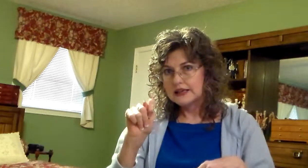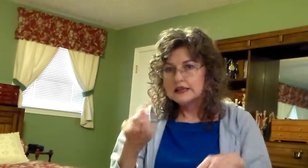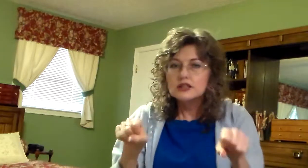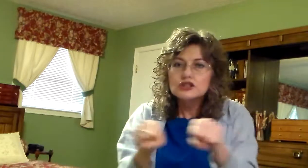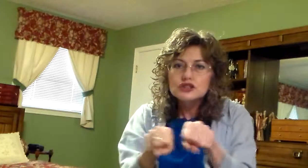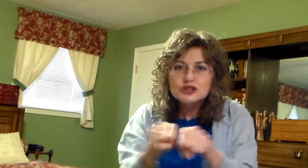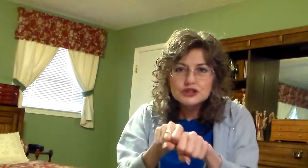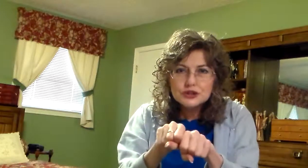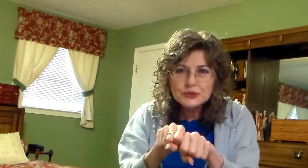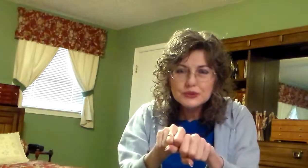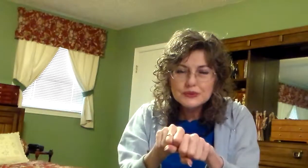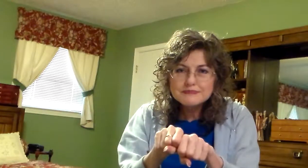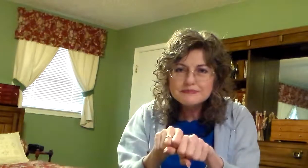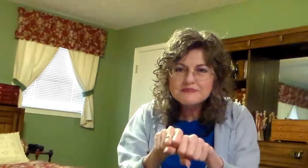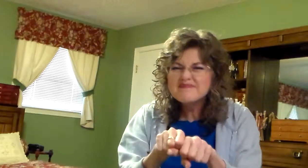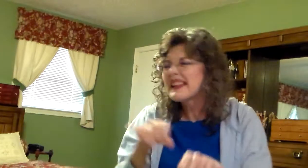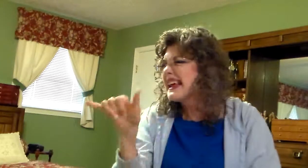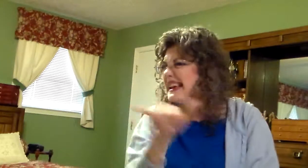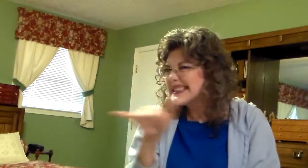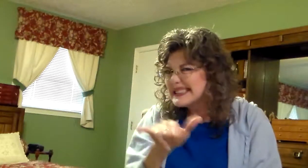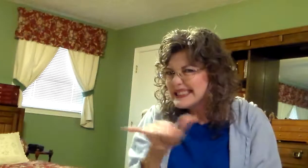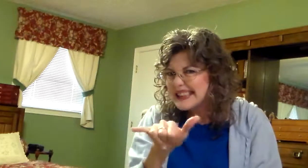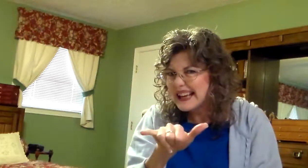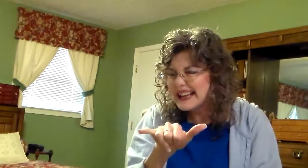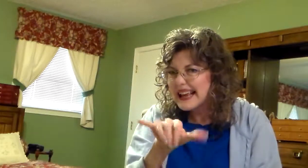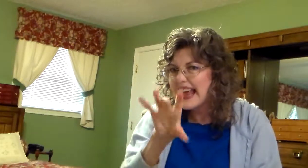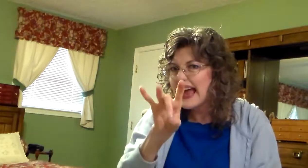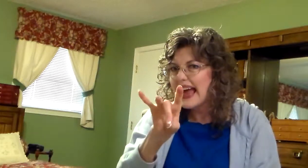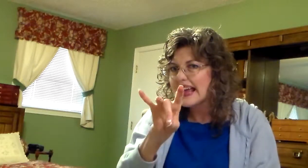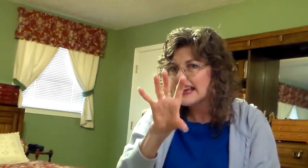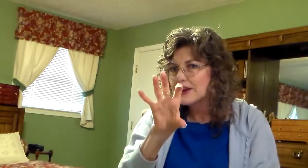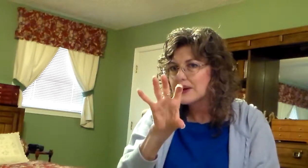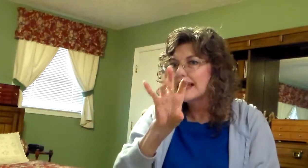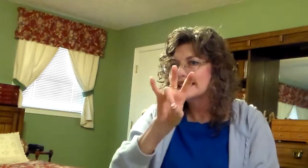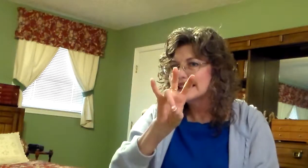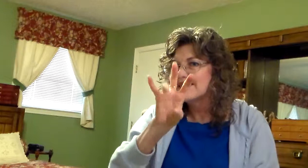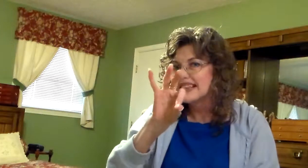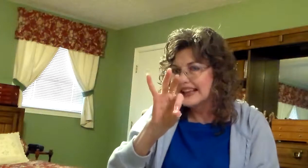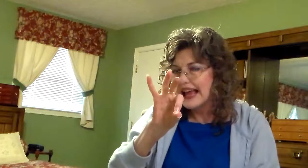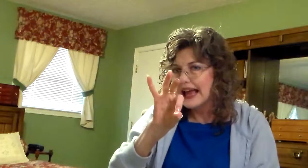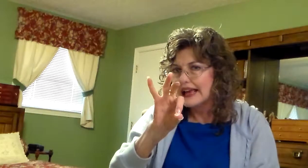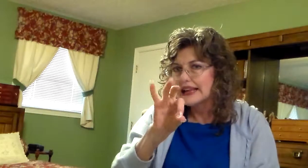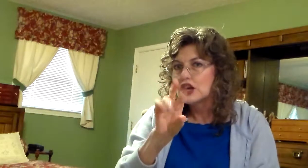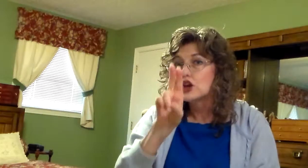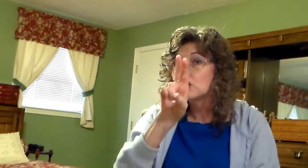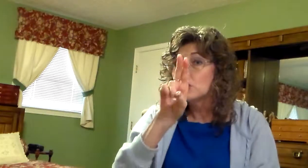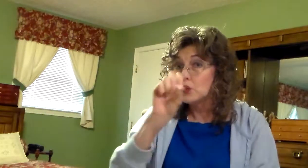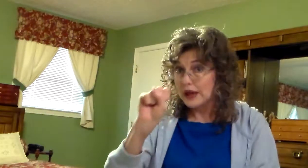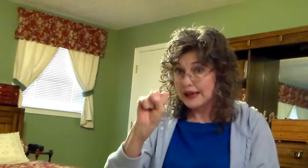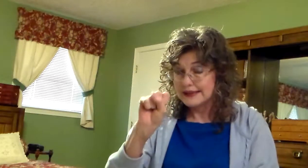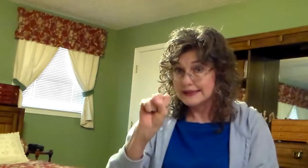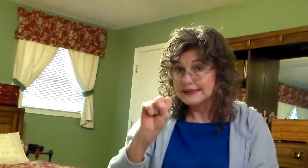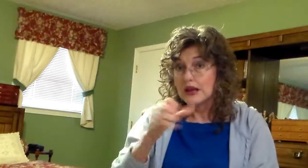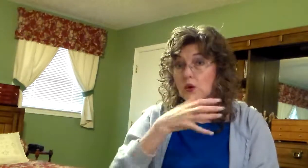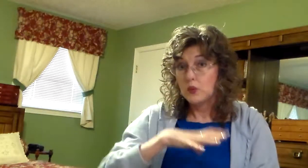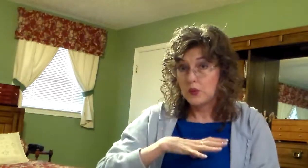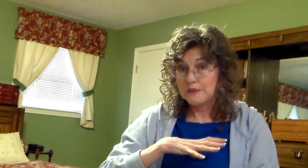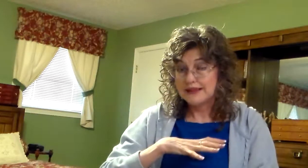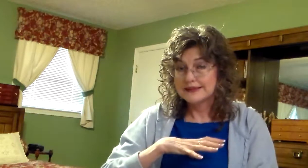is the same as a size 879 in U.S. women's sizes. Now, as you can see, I